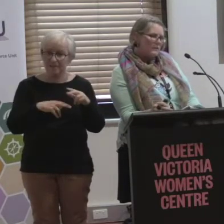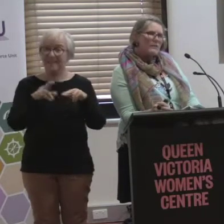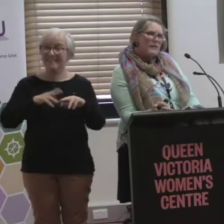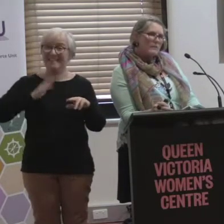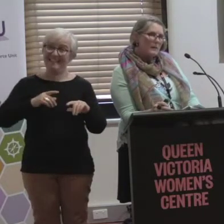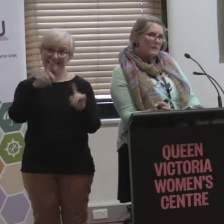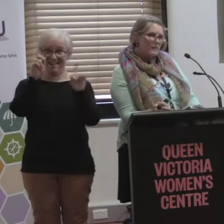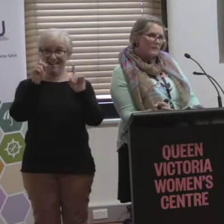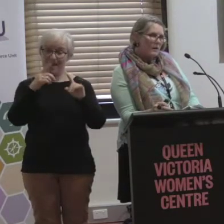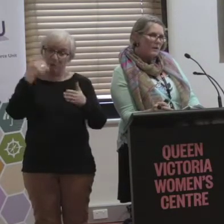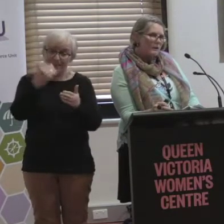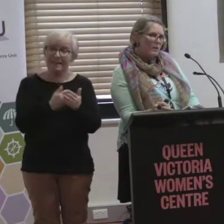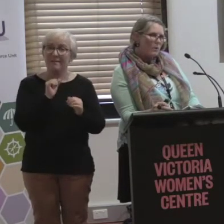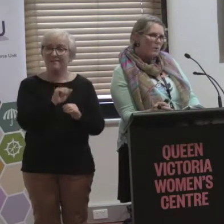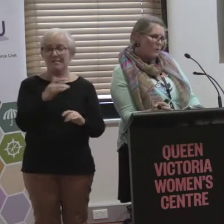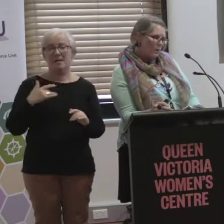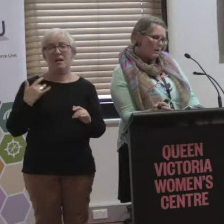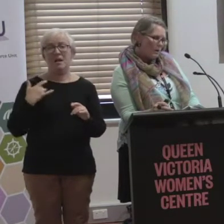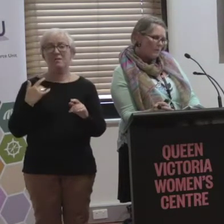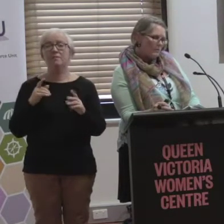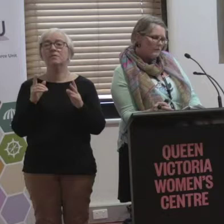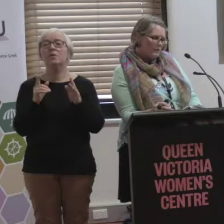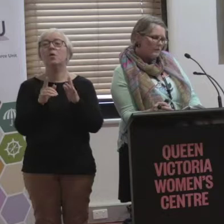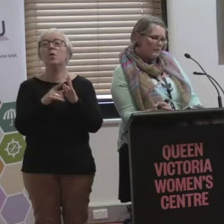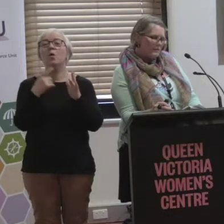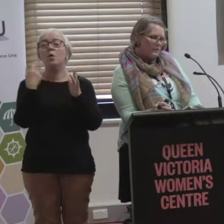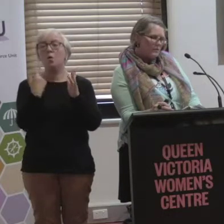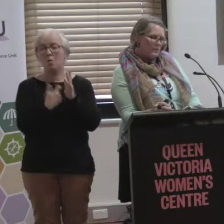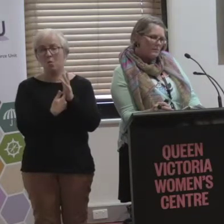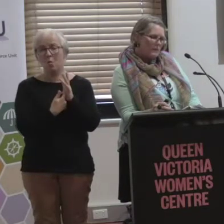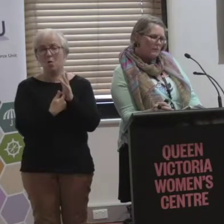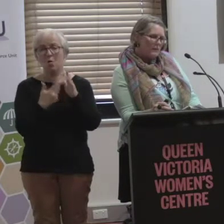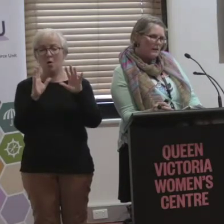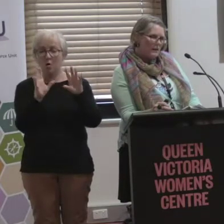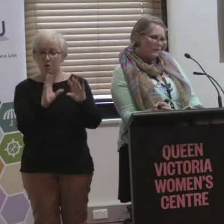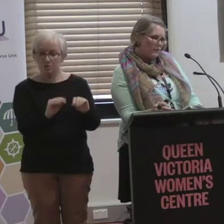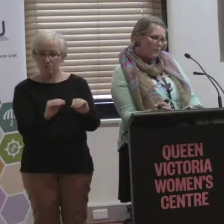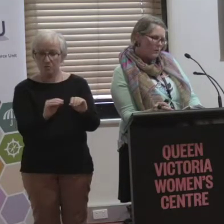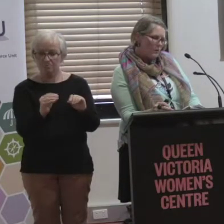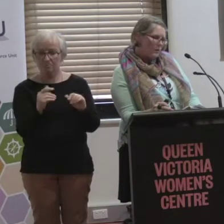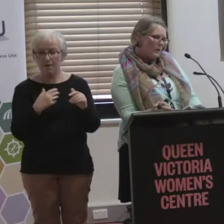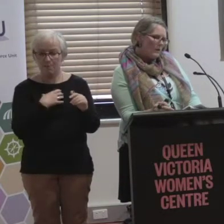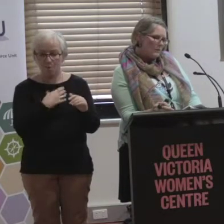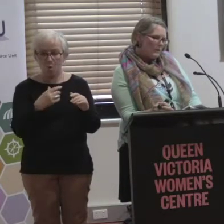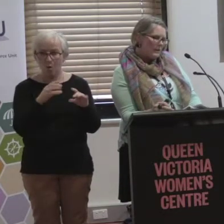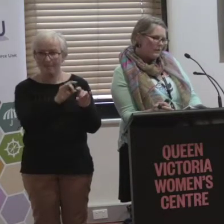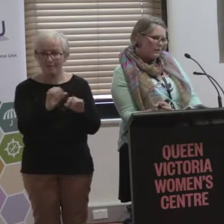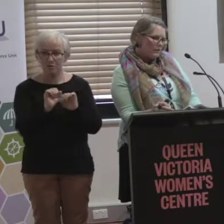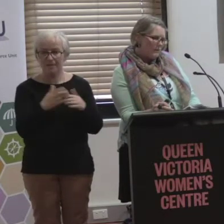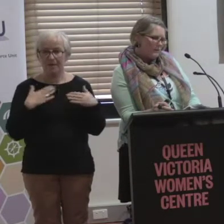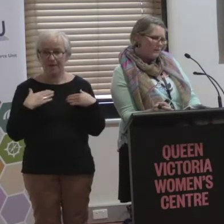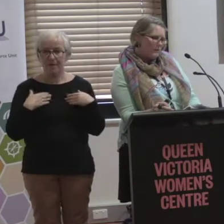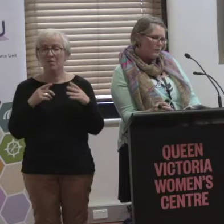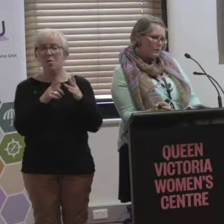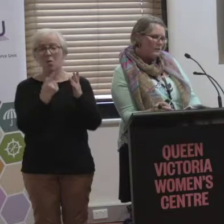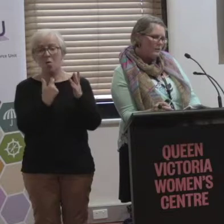urgency to save the patient's life or prevent serious damage to the patient's health or prevent the patient